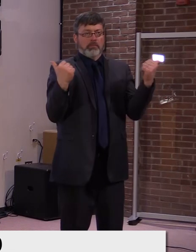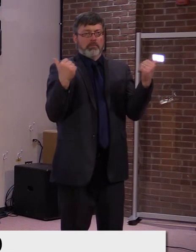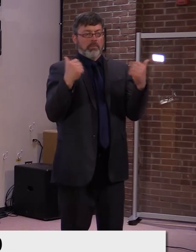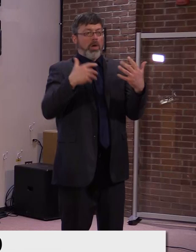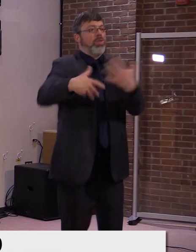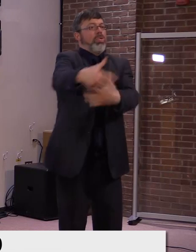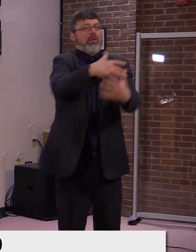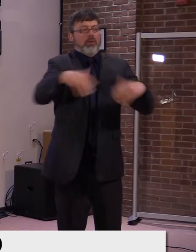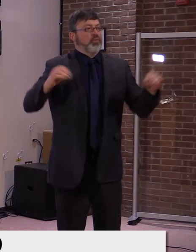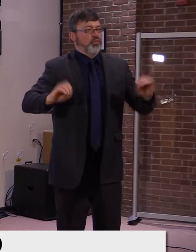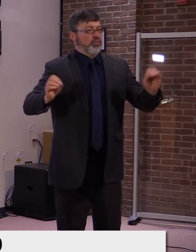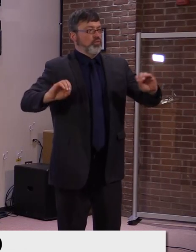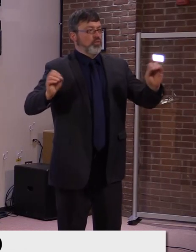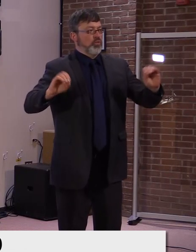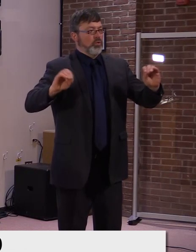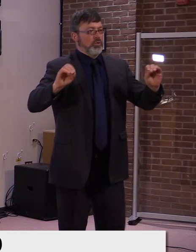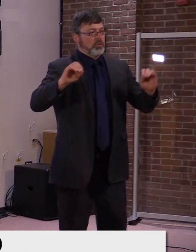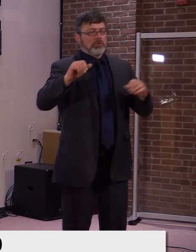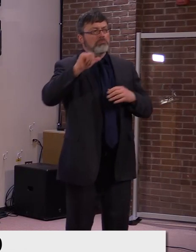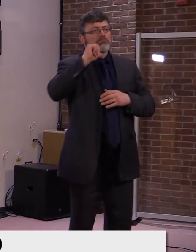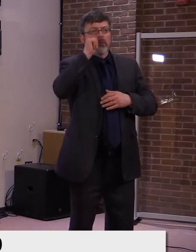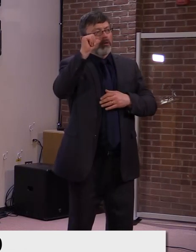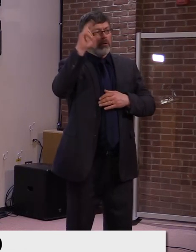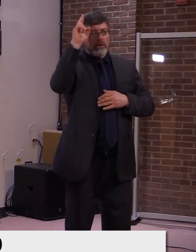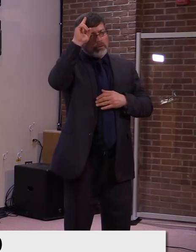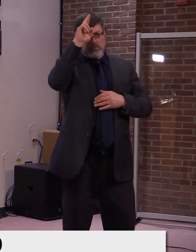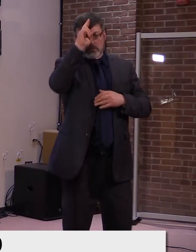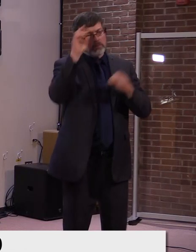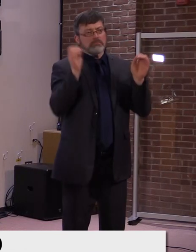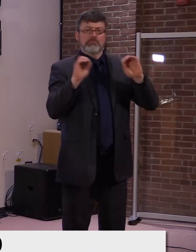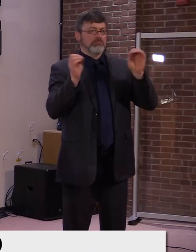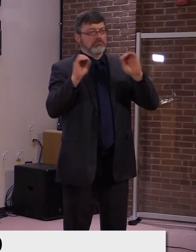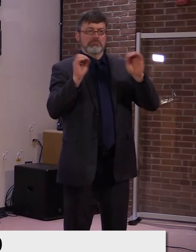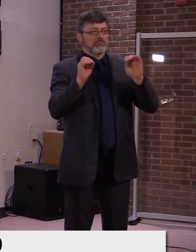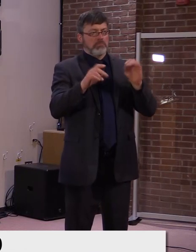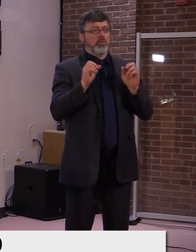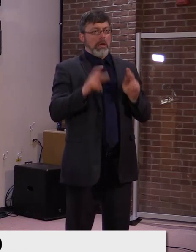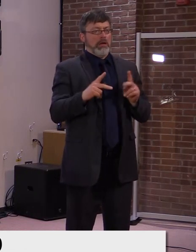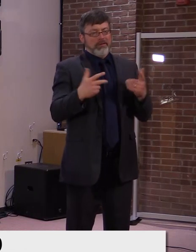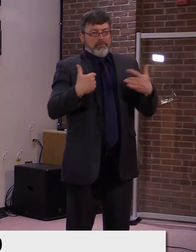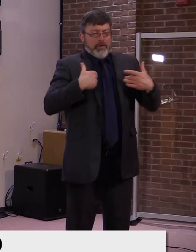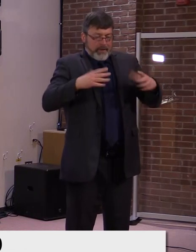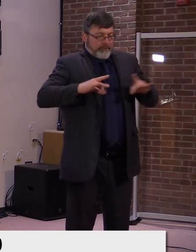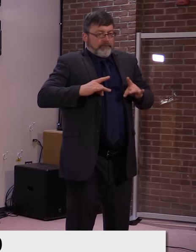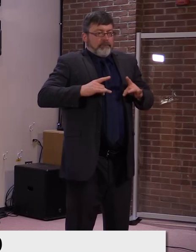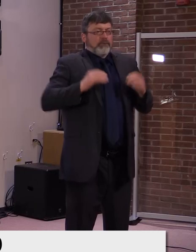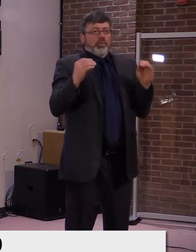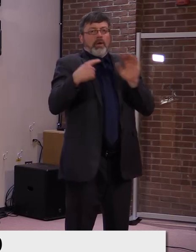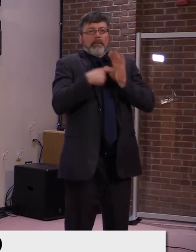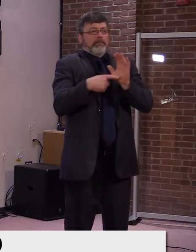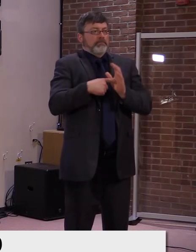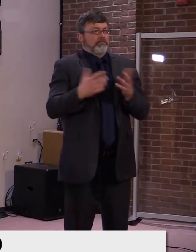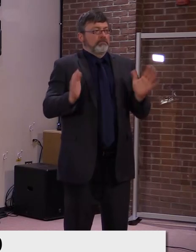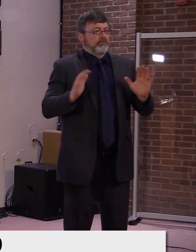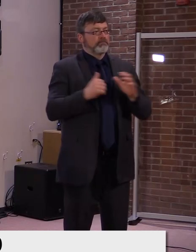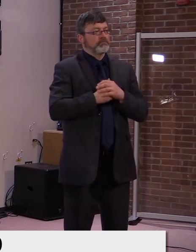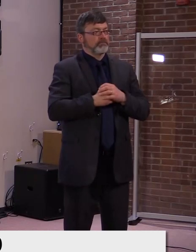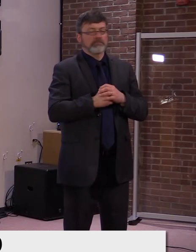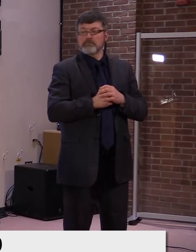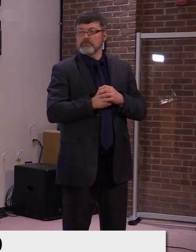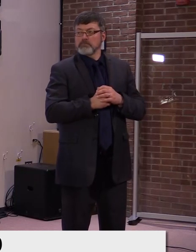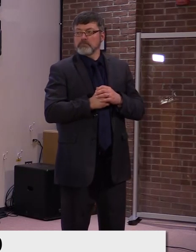intake. In terms of, go ahead, I'm sorry. I'm sorry to interrupt. During the course of